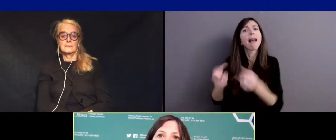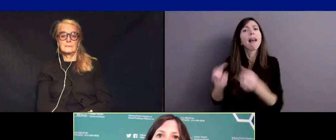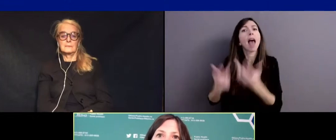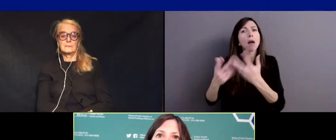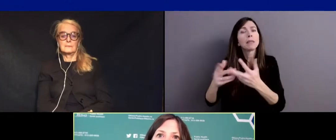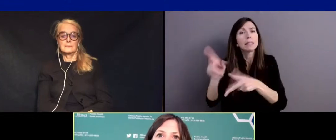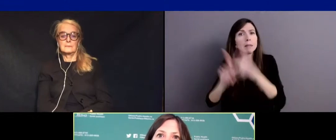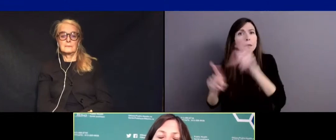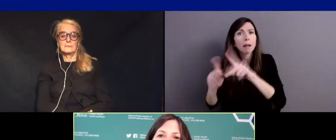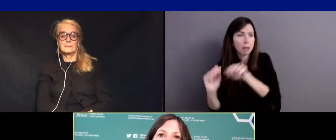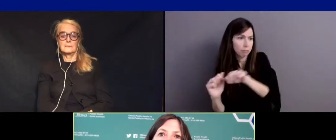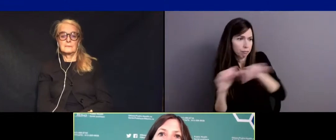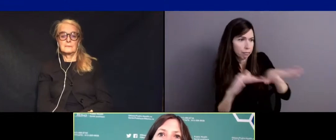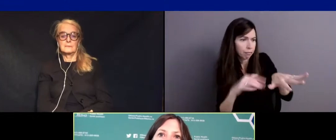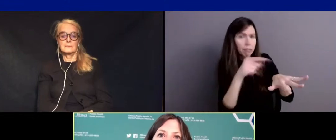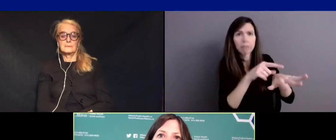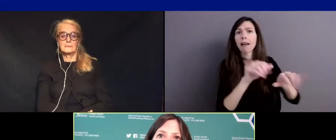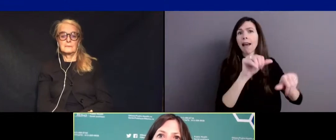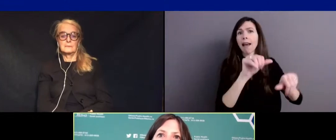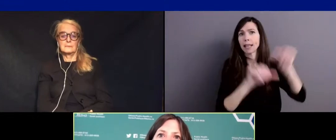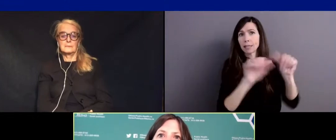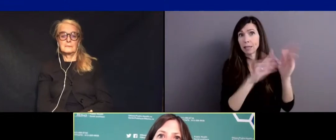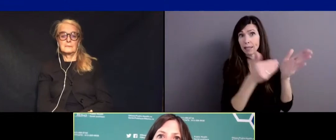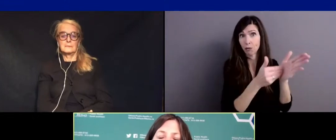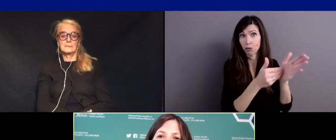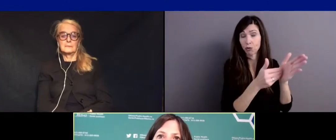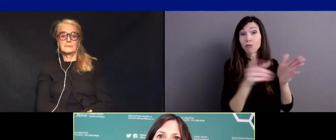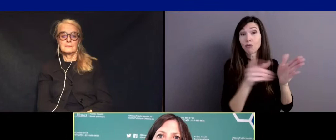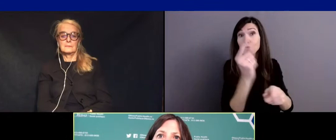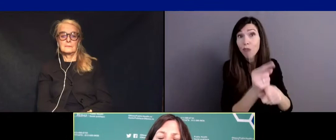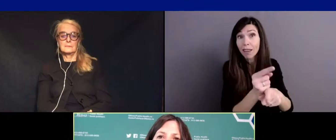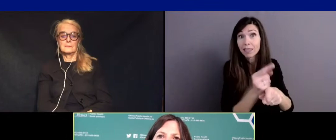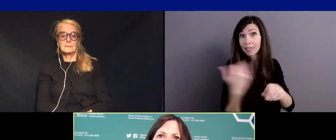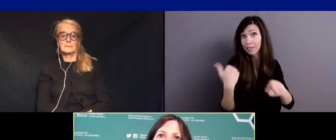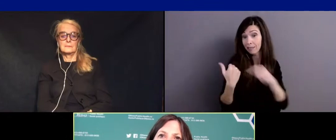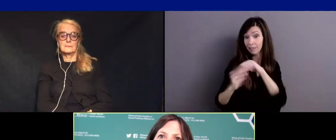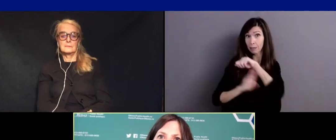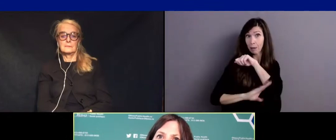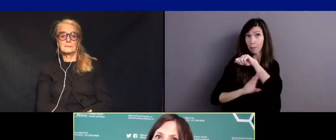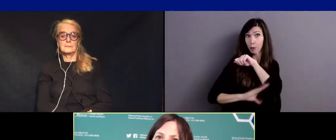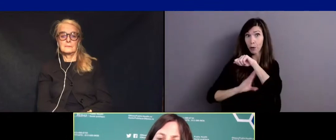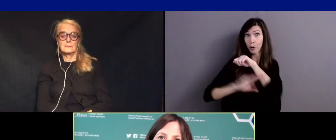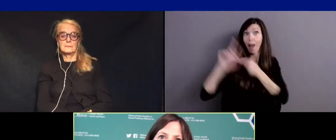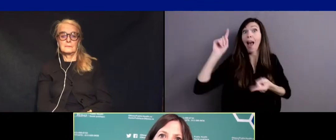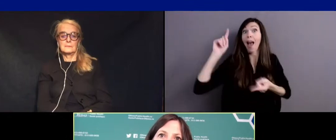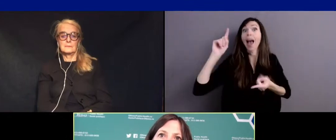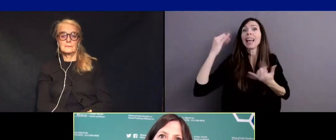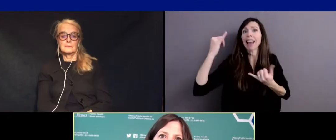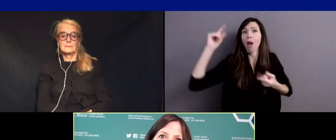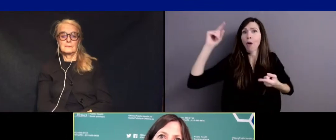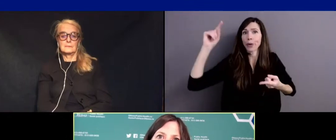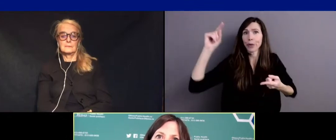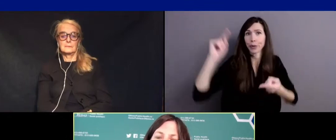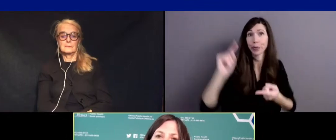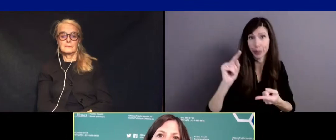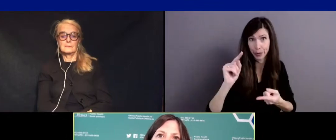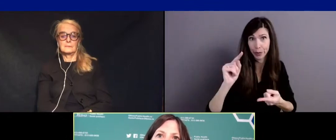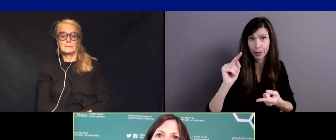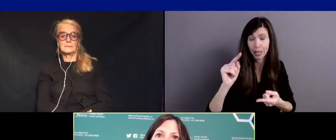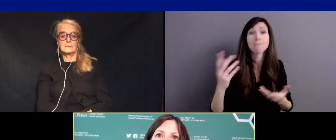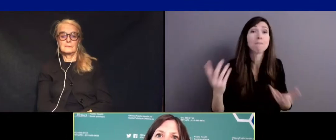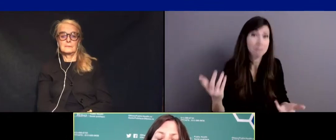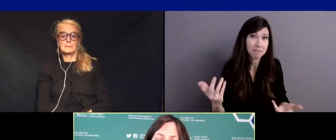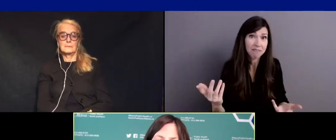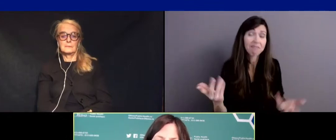is down from the end of September till now. The lower points tend to be weekends. We've seen